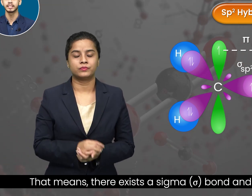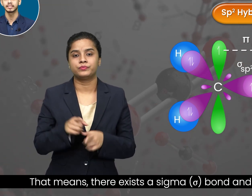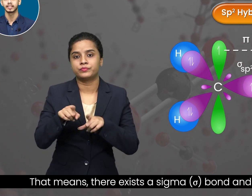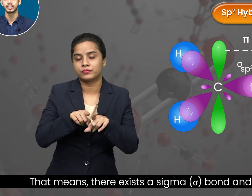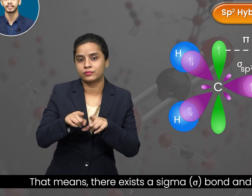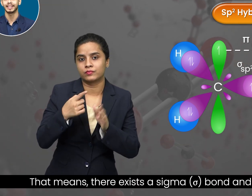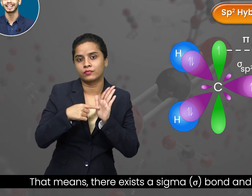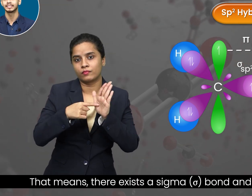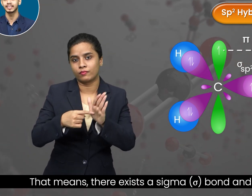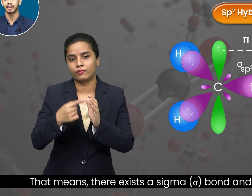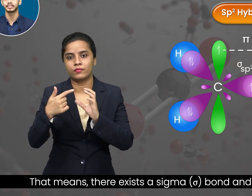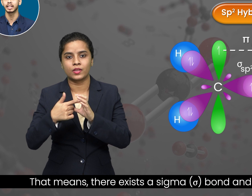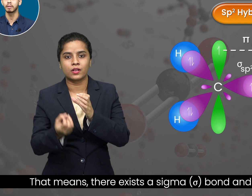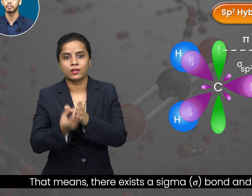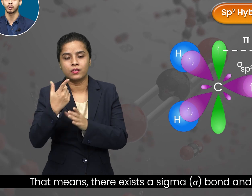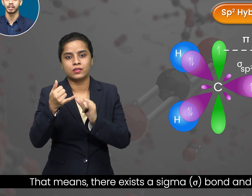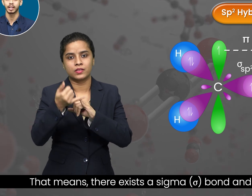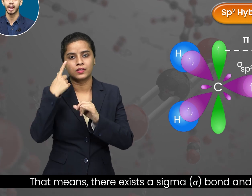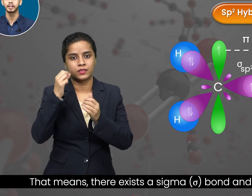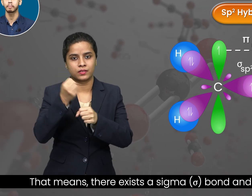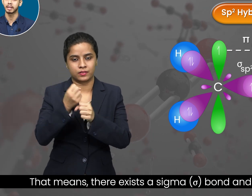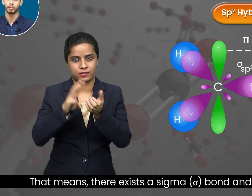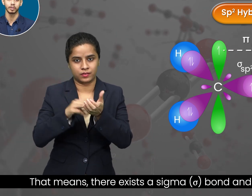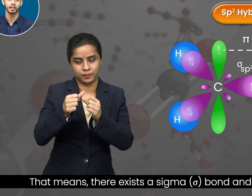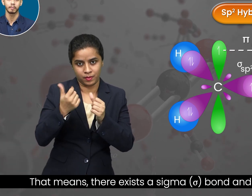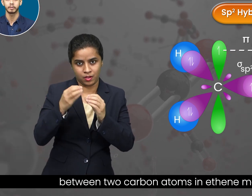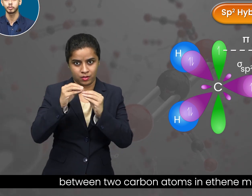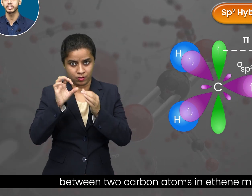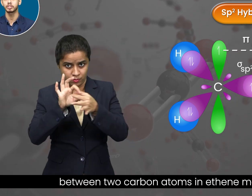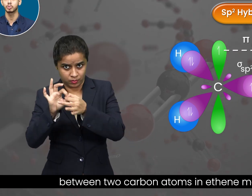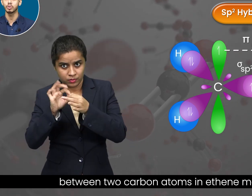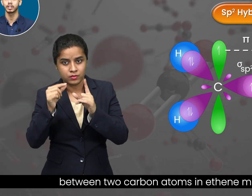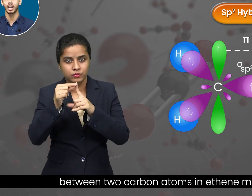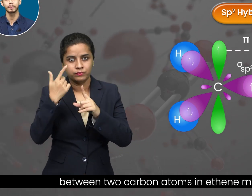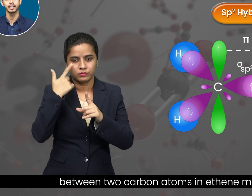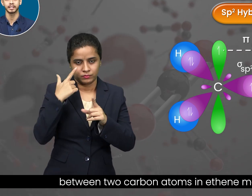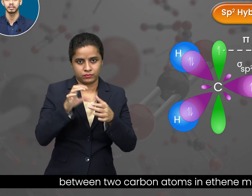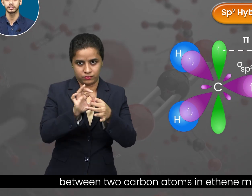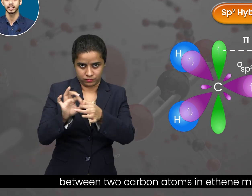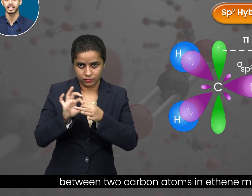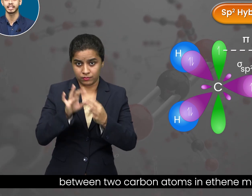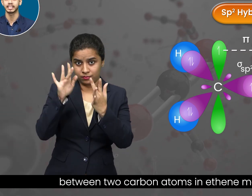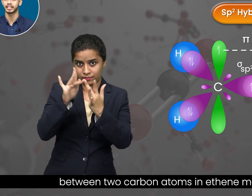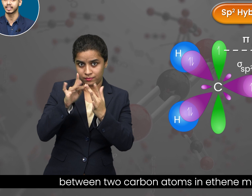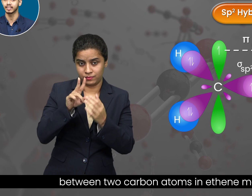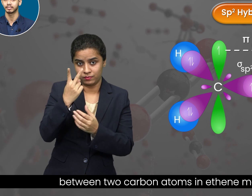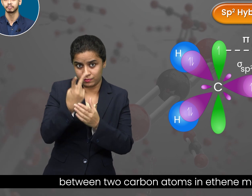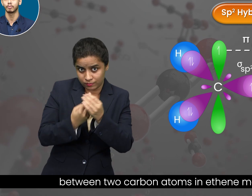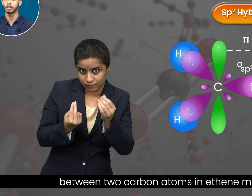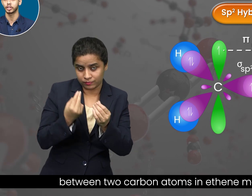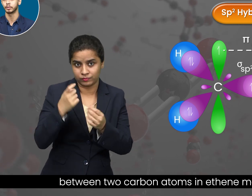That means there exists a sigma bond and a pi bond between two carbon atoms in